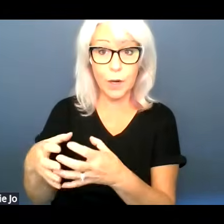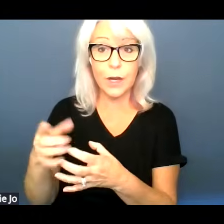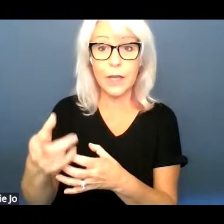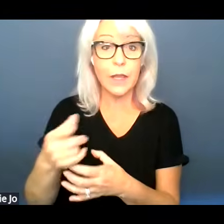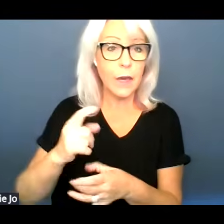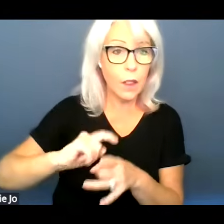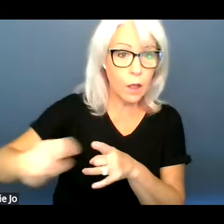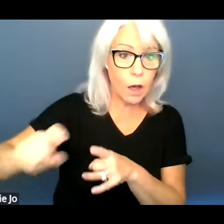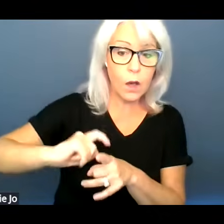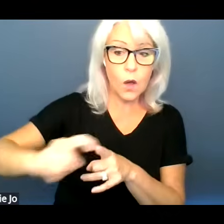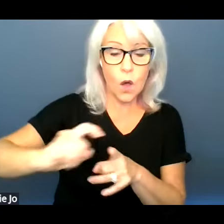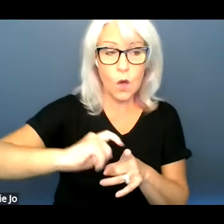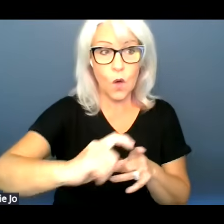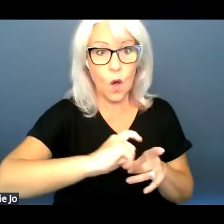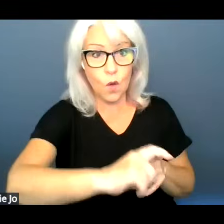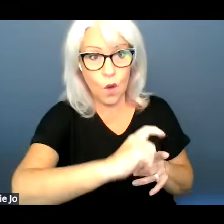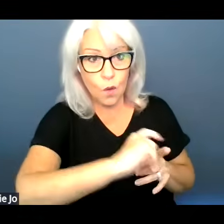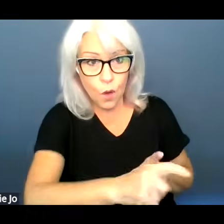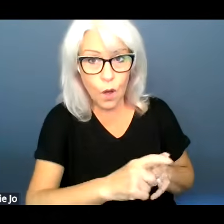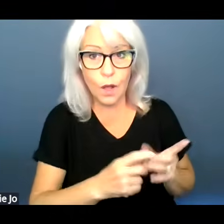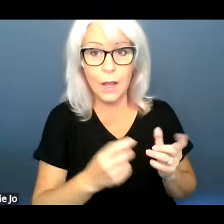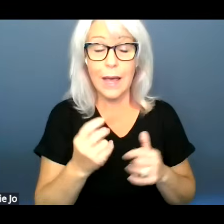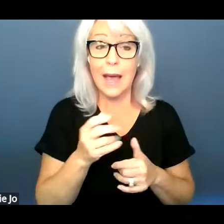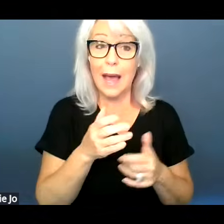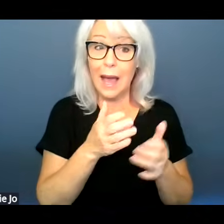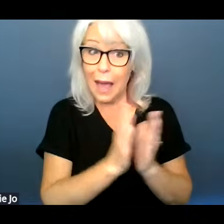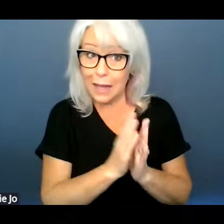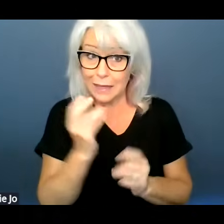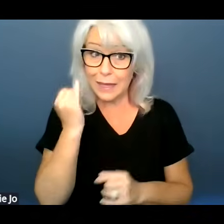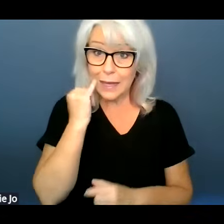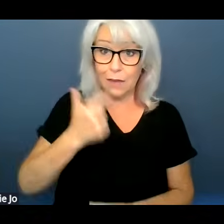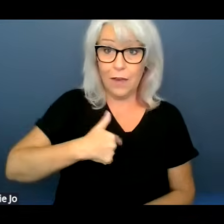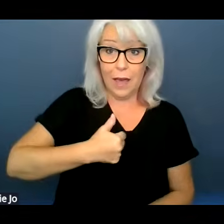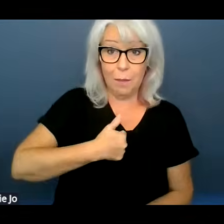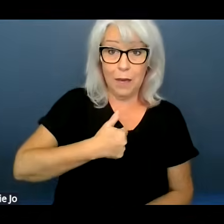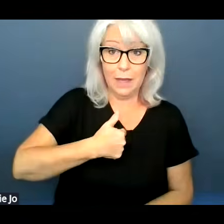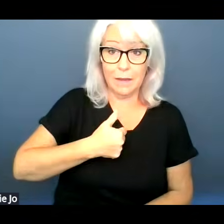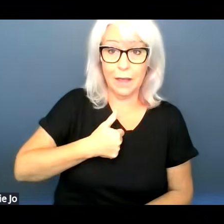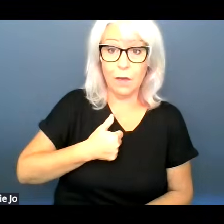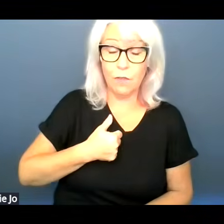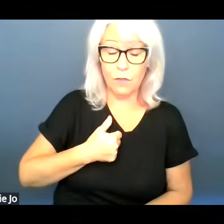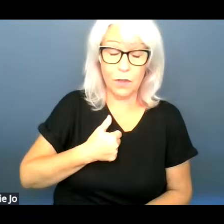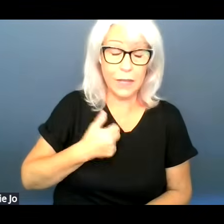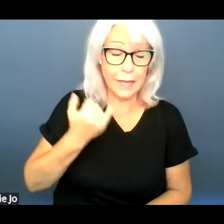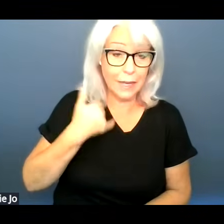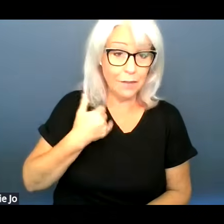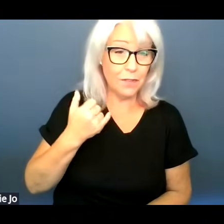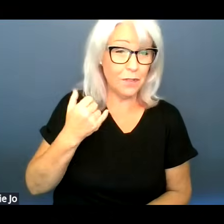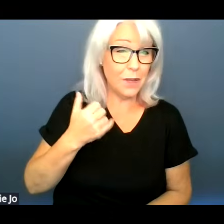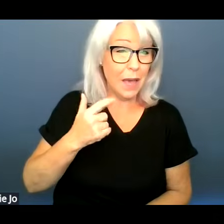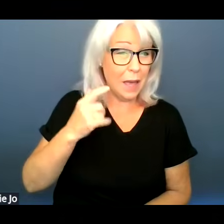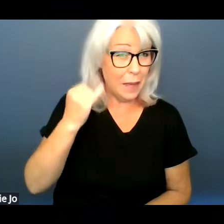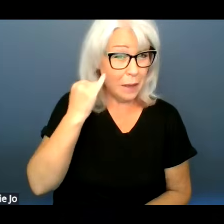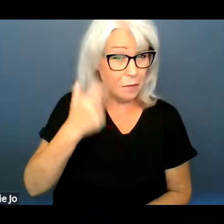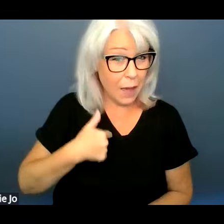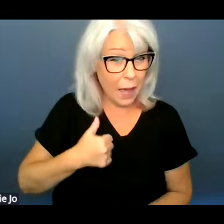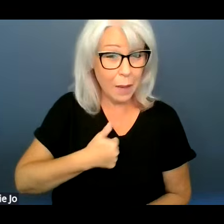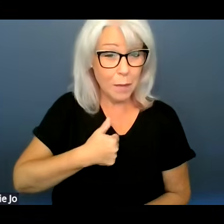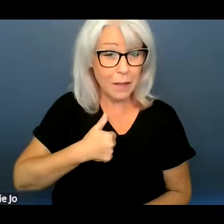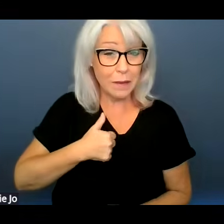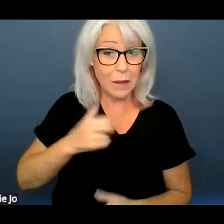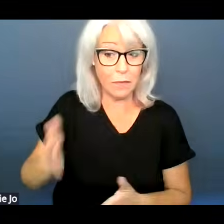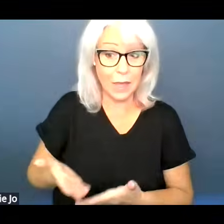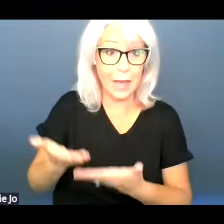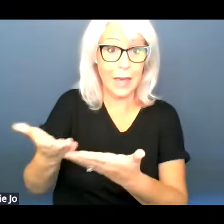signed, asking them if I was actually the one who verbally asked them, if I was the one who physically handed them the